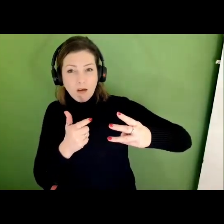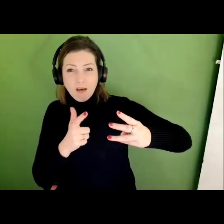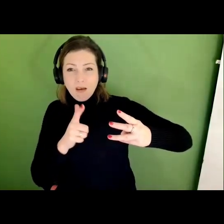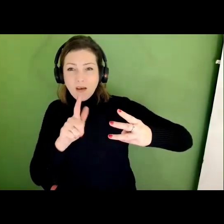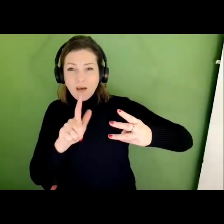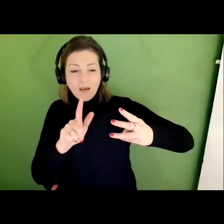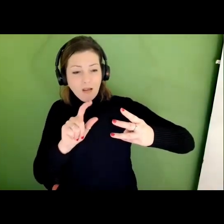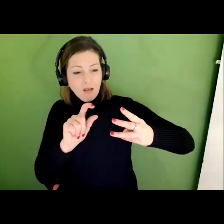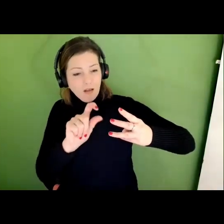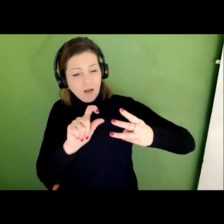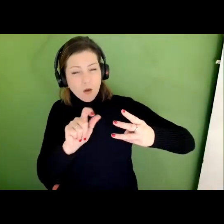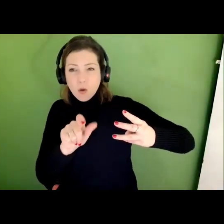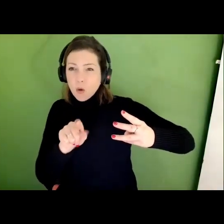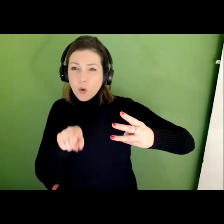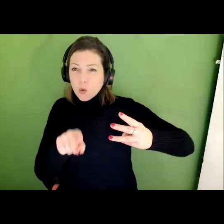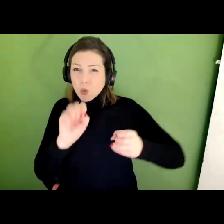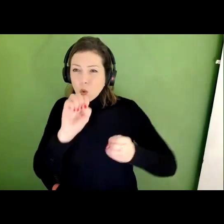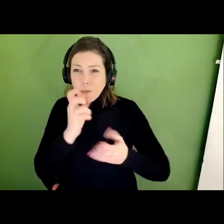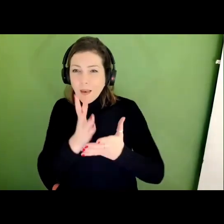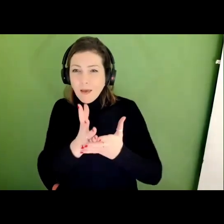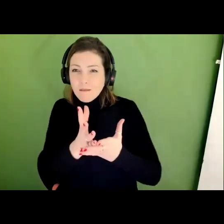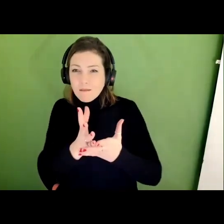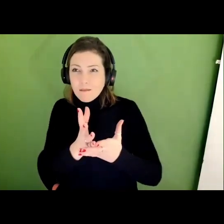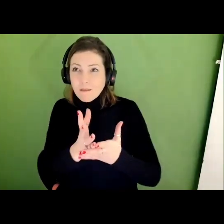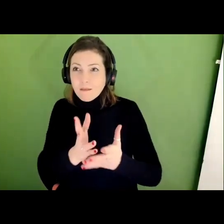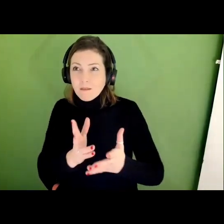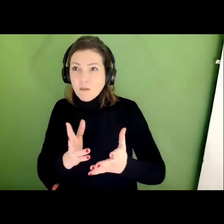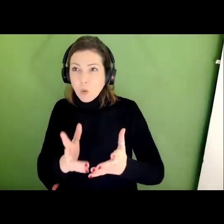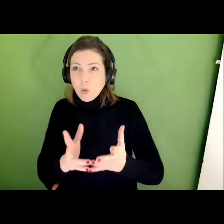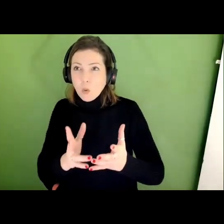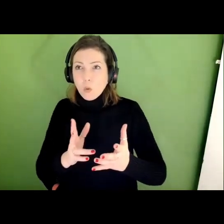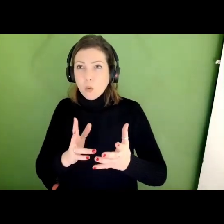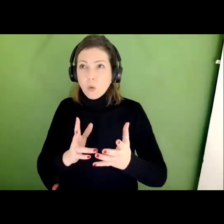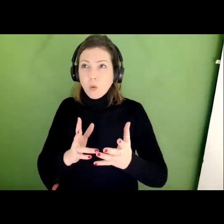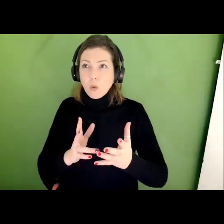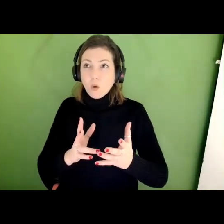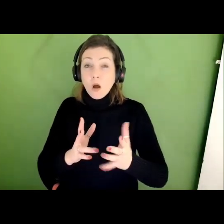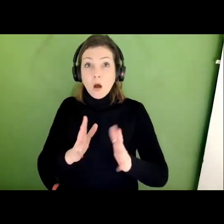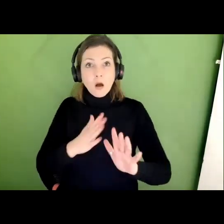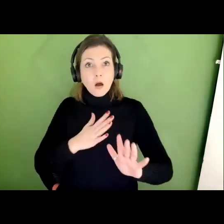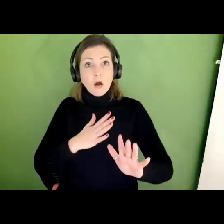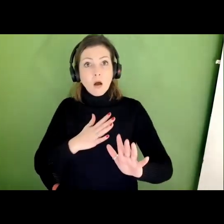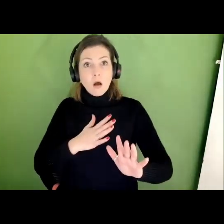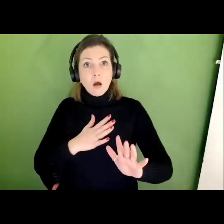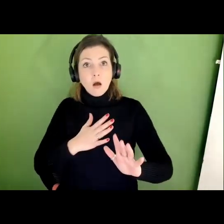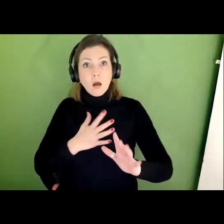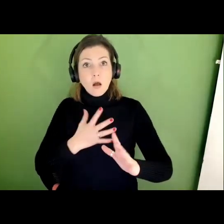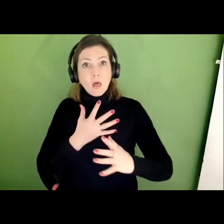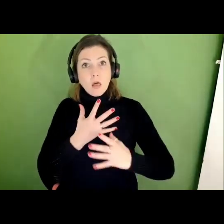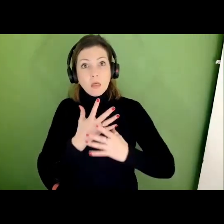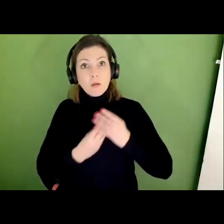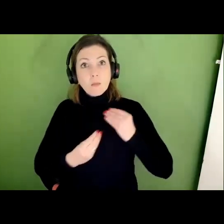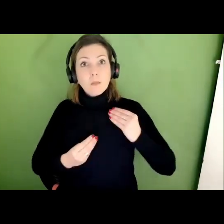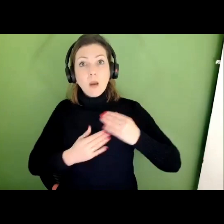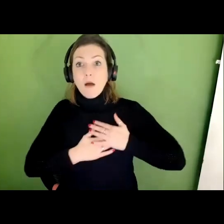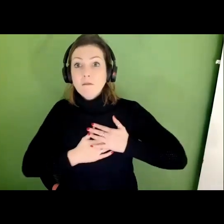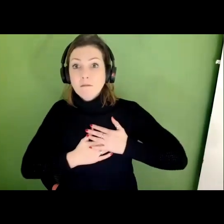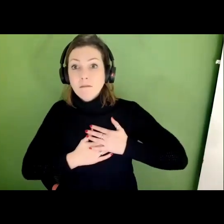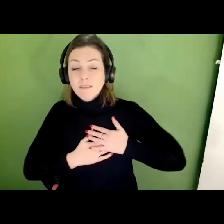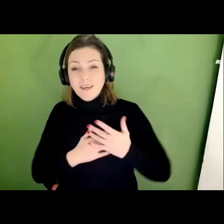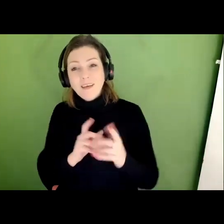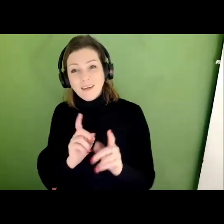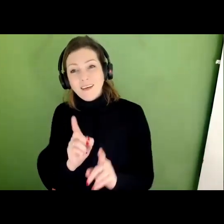quite believe, or the voice couldn't quite believe that they had fallen in love. But just a